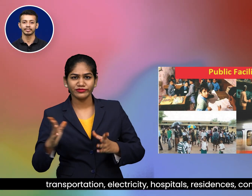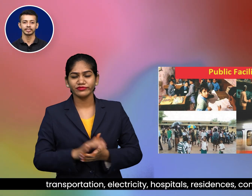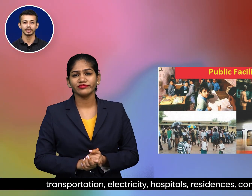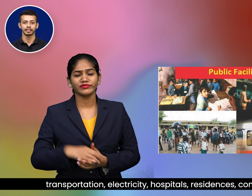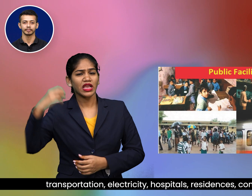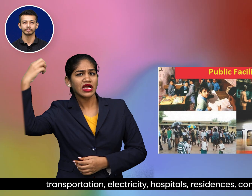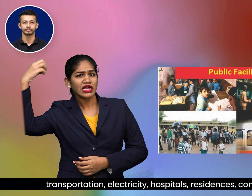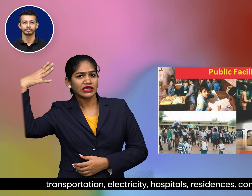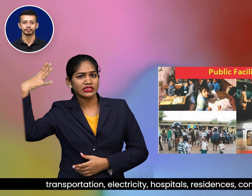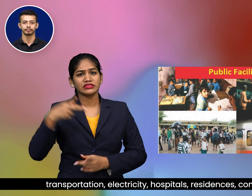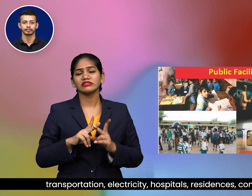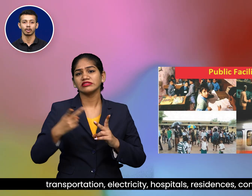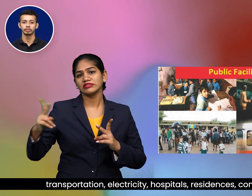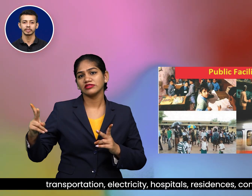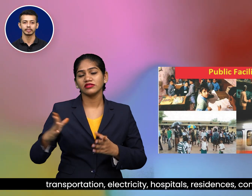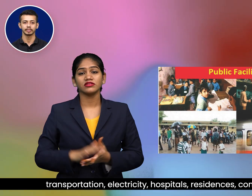electricity,